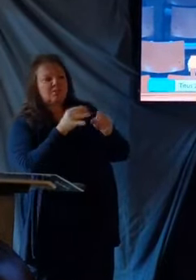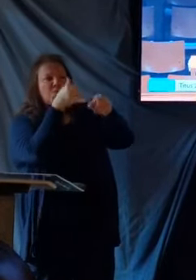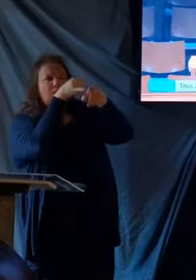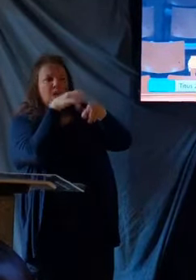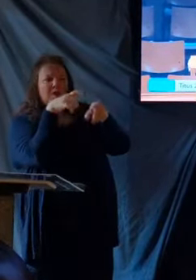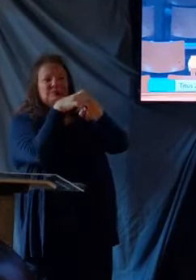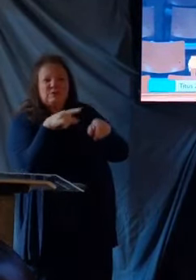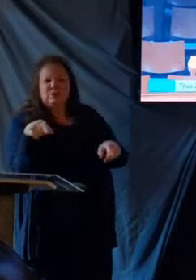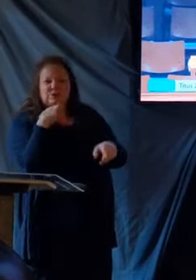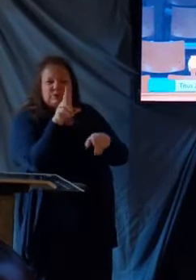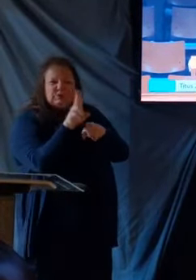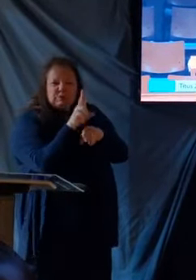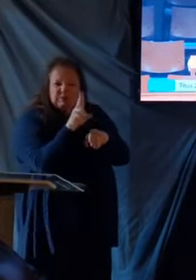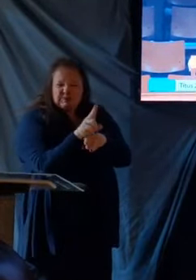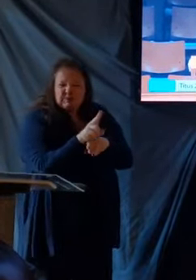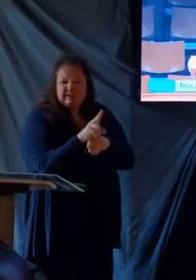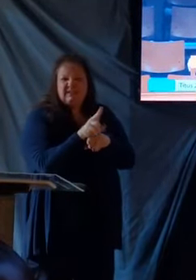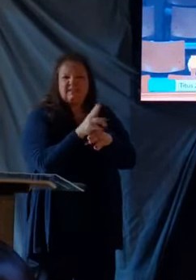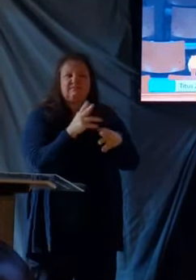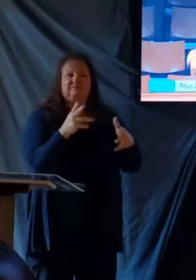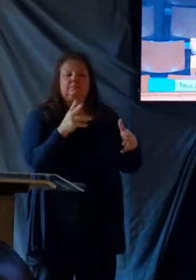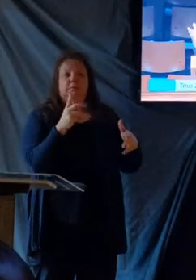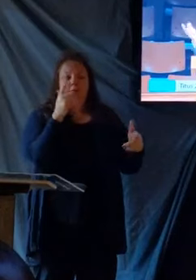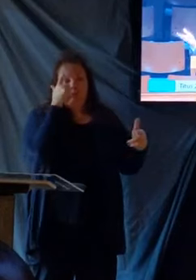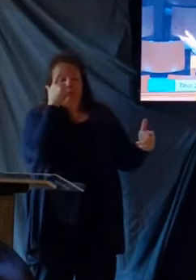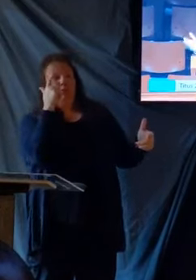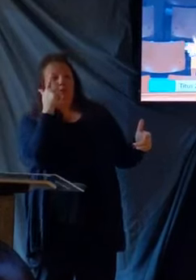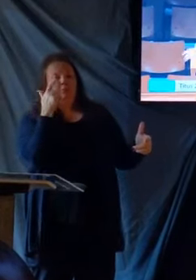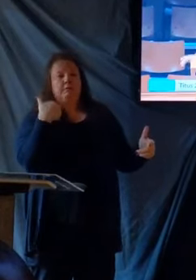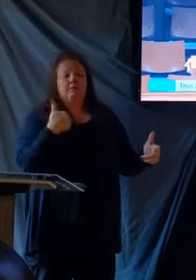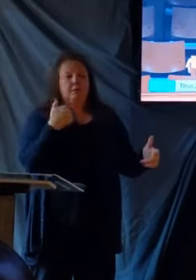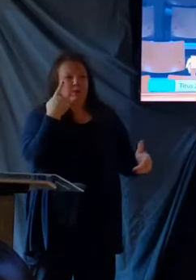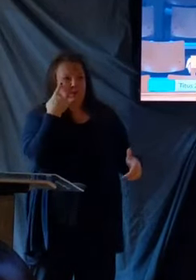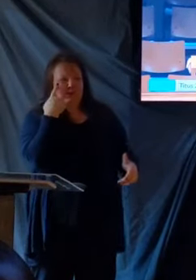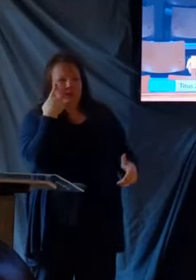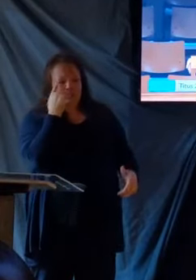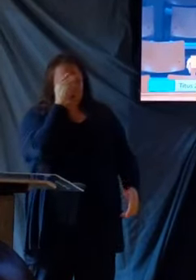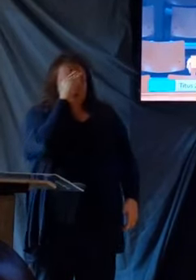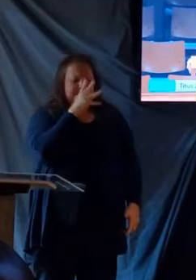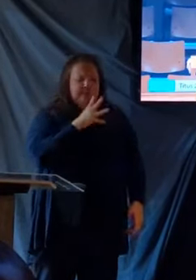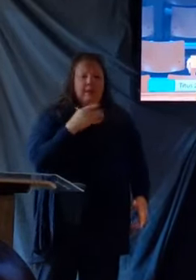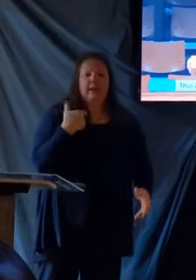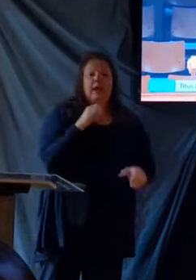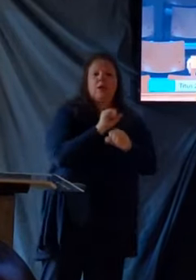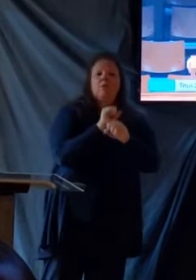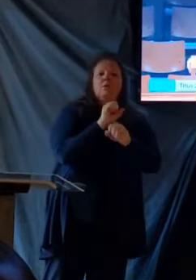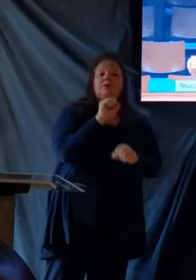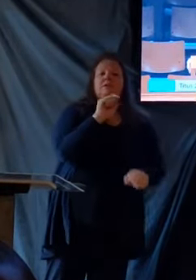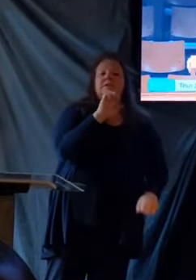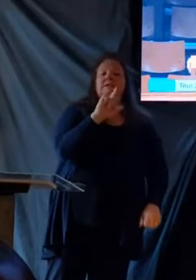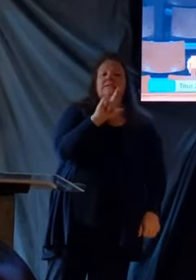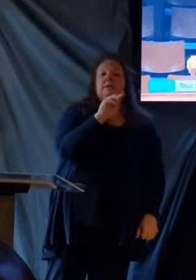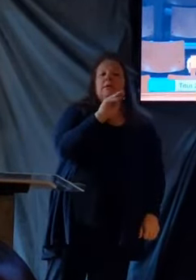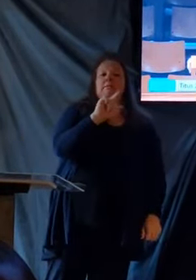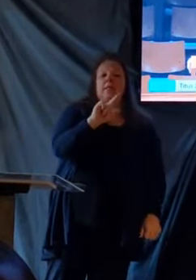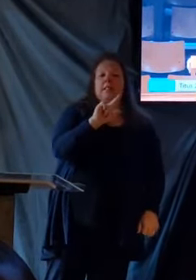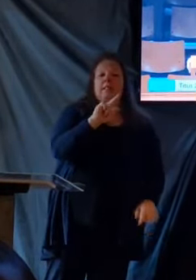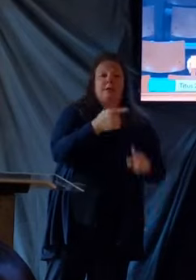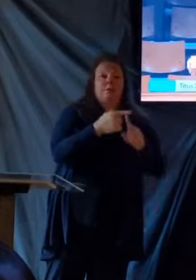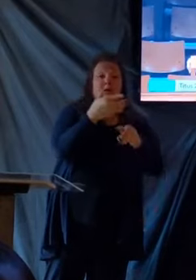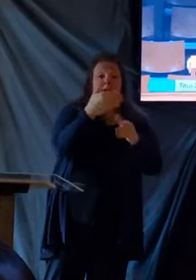you use, to correct your thing. So, you know, it used to be, you think of the men, I worked at the steel mill when I got out of